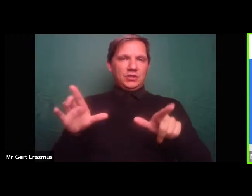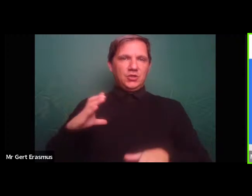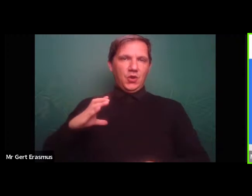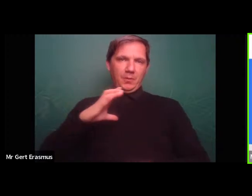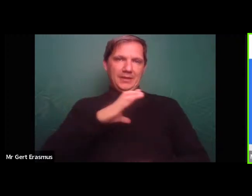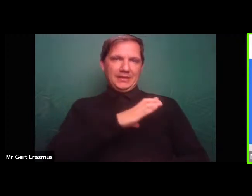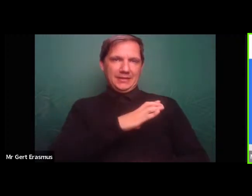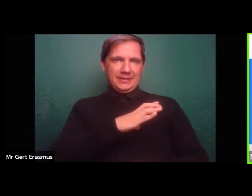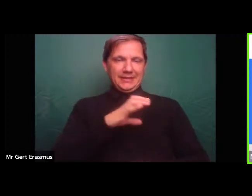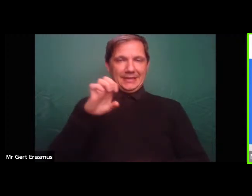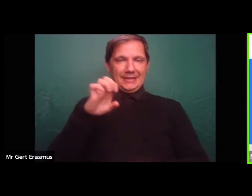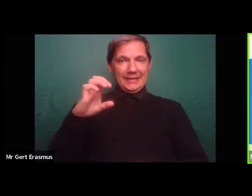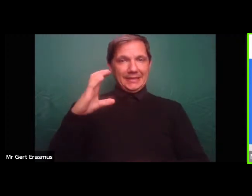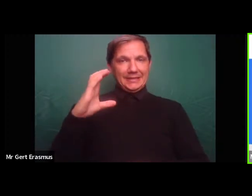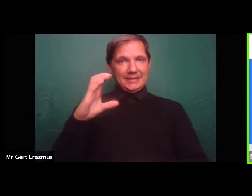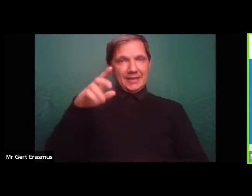the